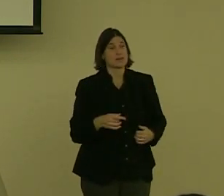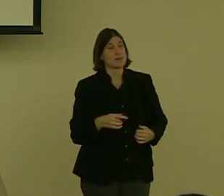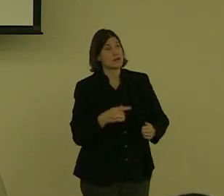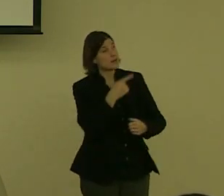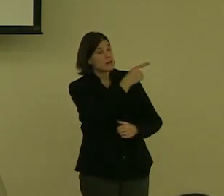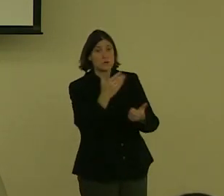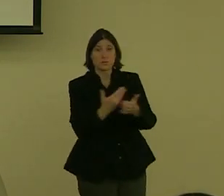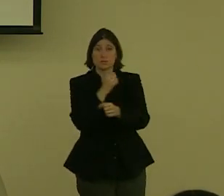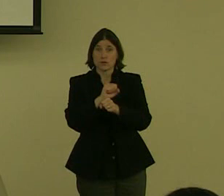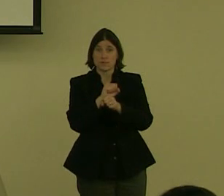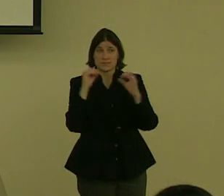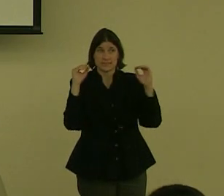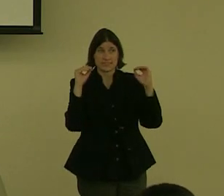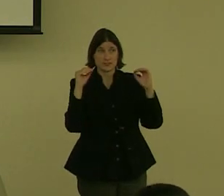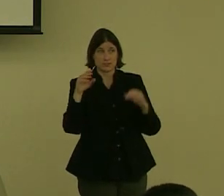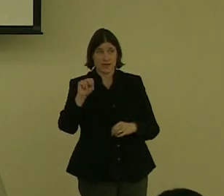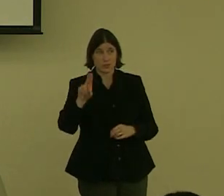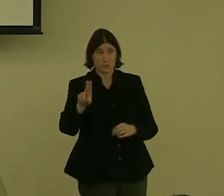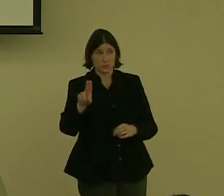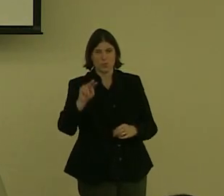couldn't disagree more.